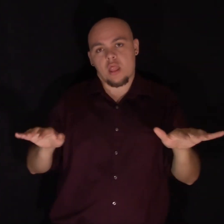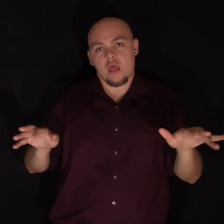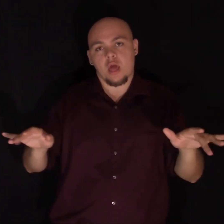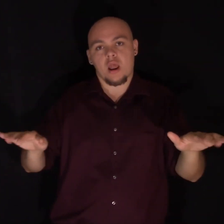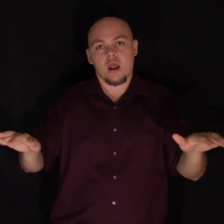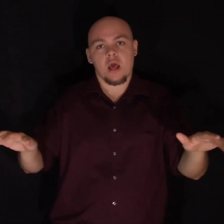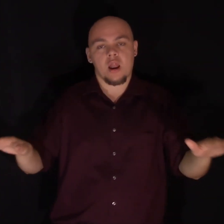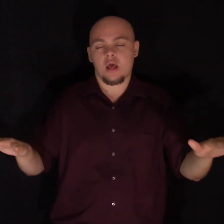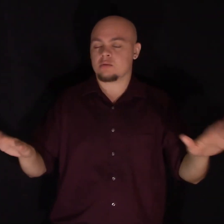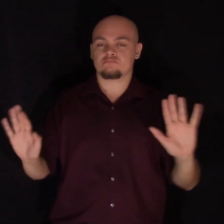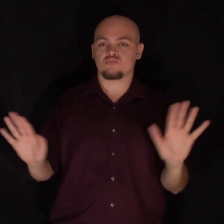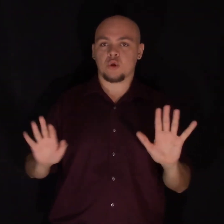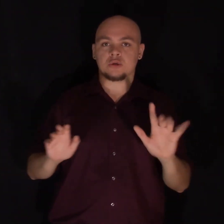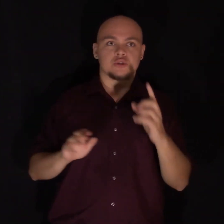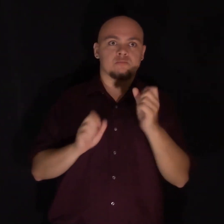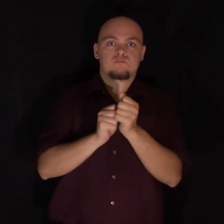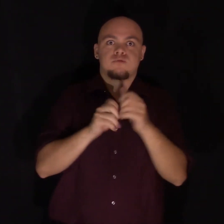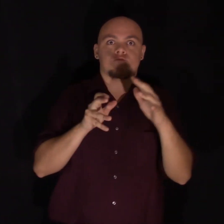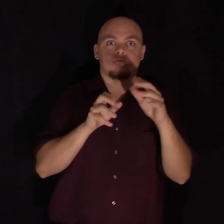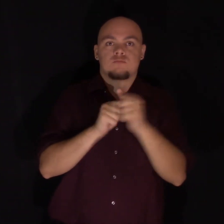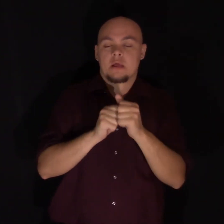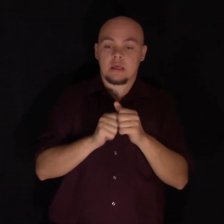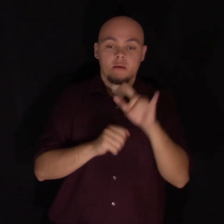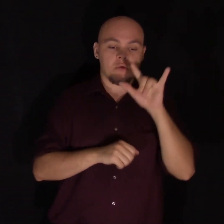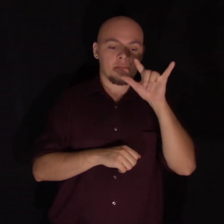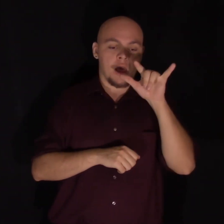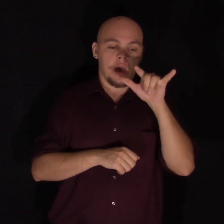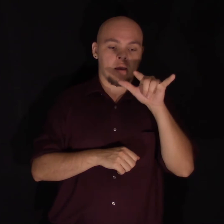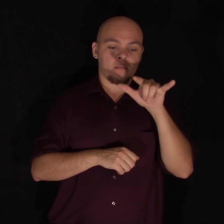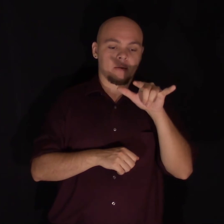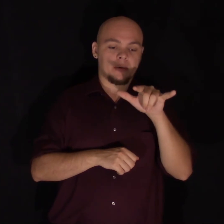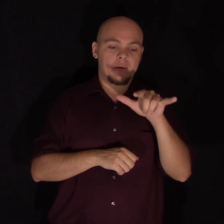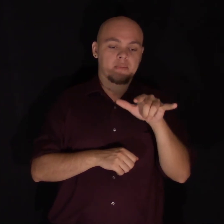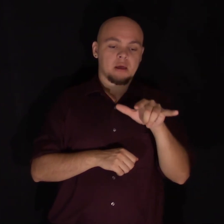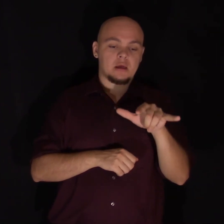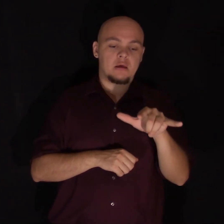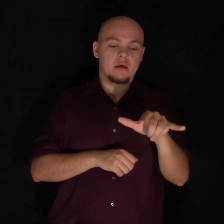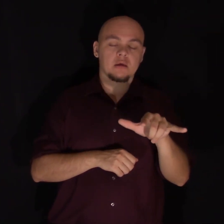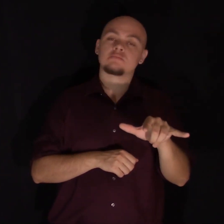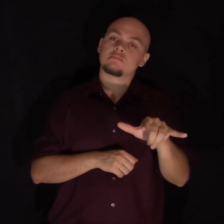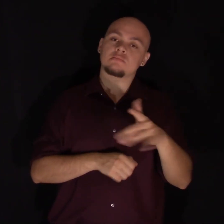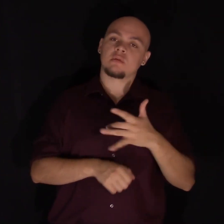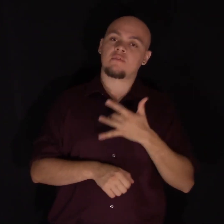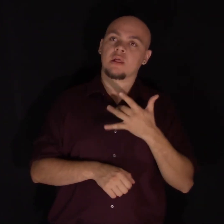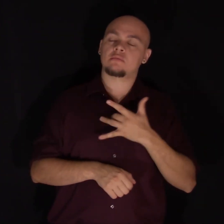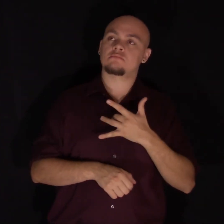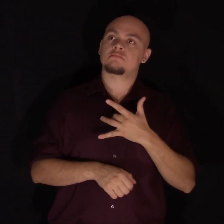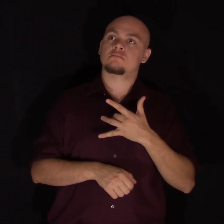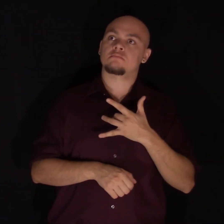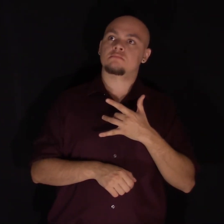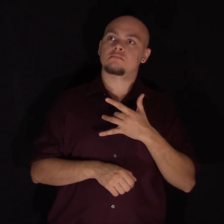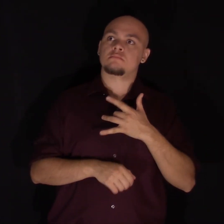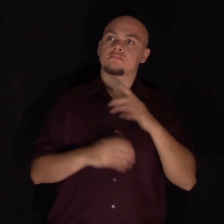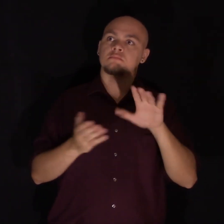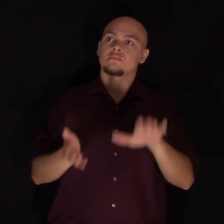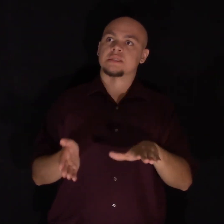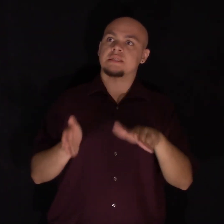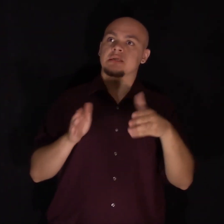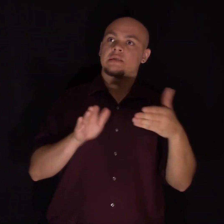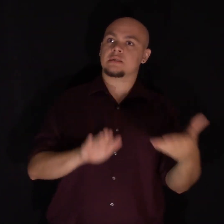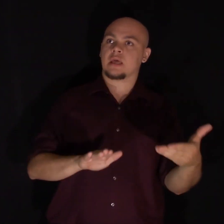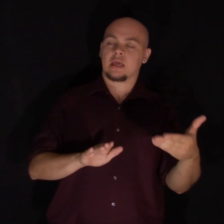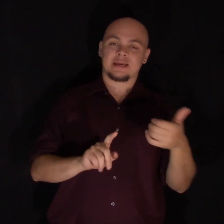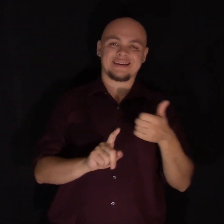documentaries. And as we're coming down, I had a sense of, wow, dying is not